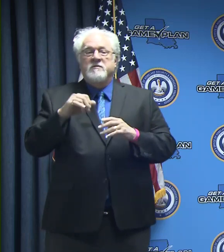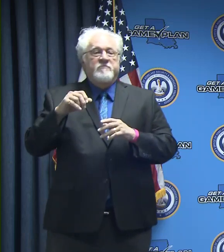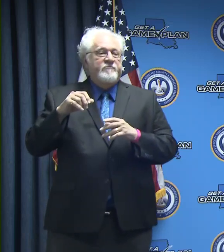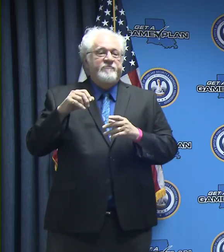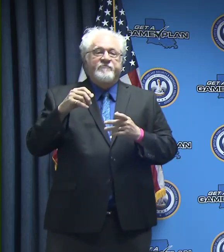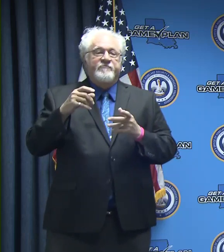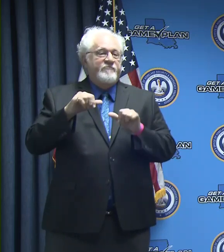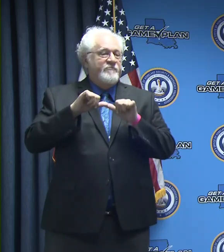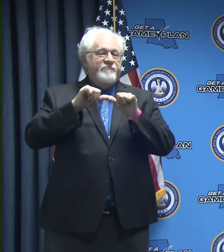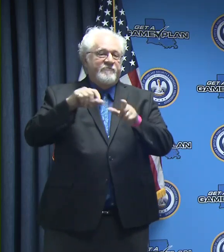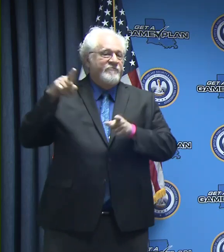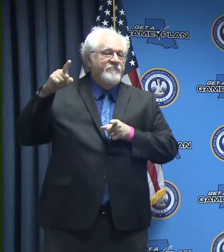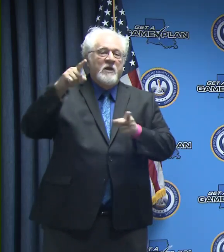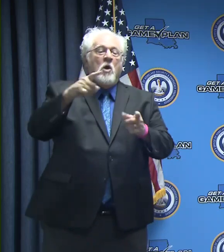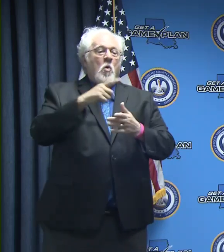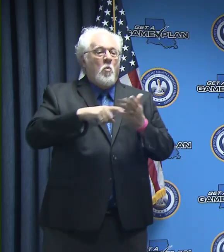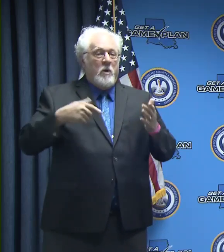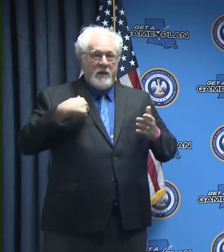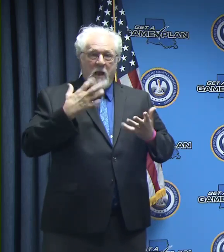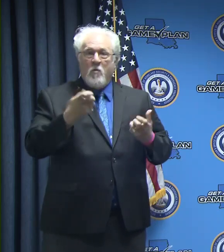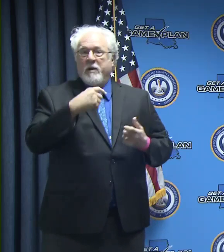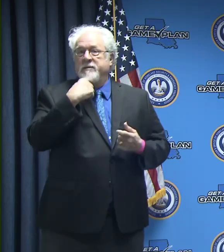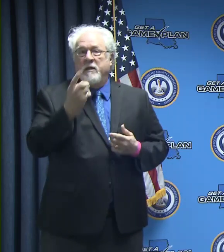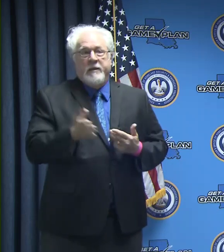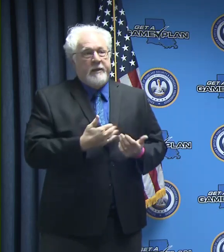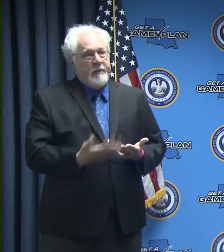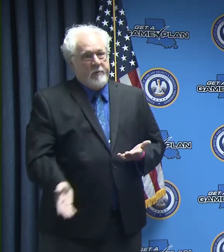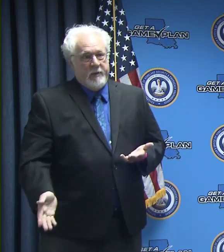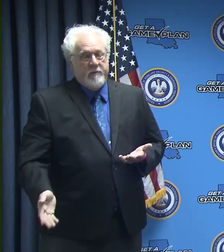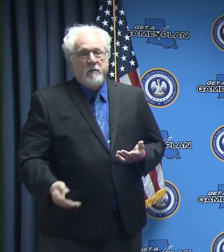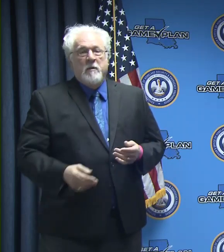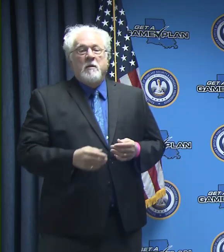entirely with what I would want to be telling you anyway.